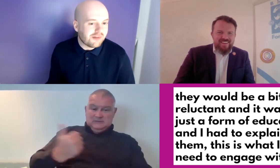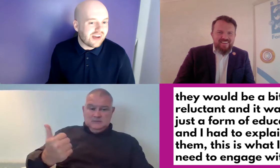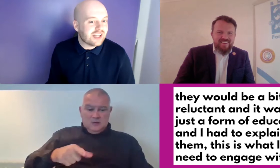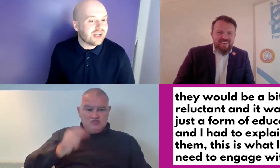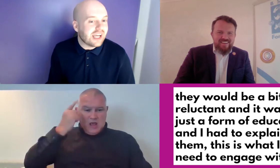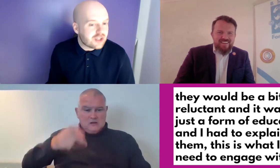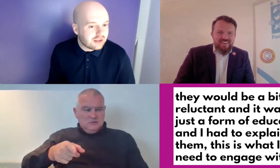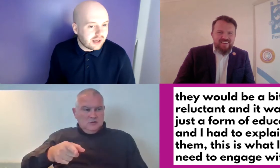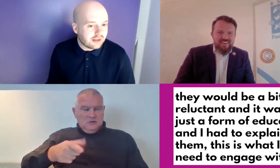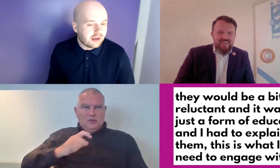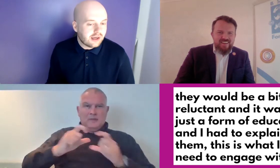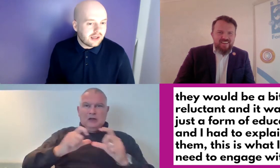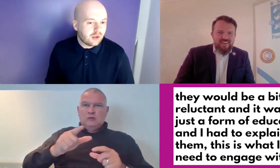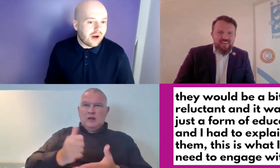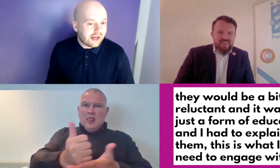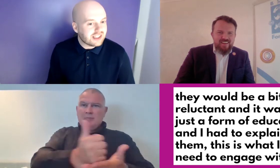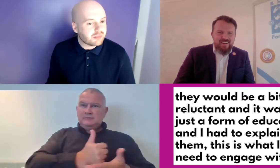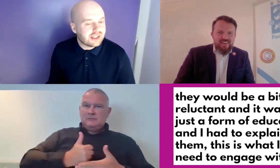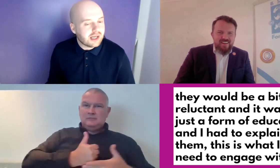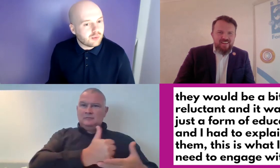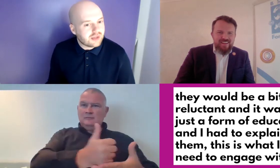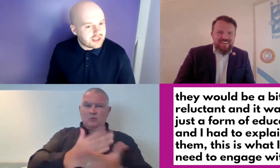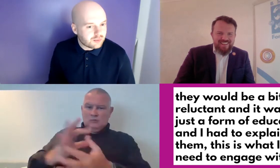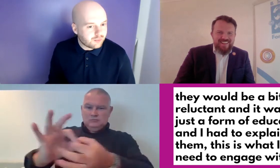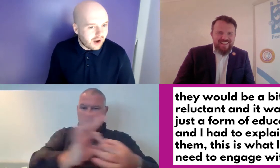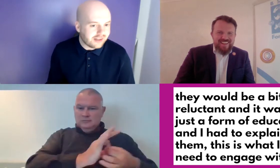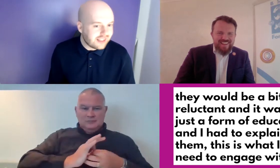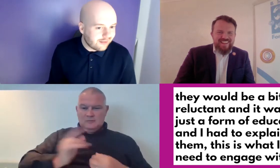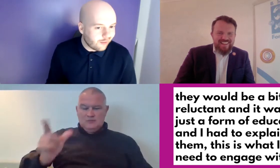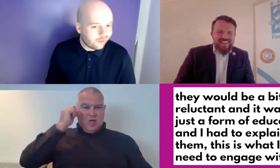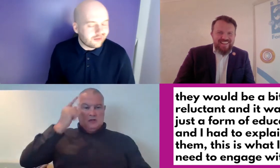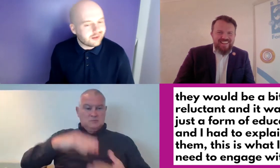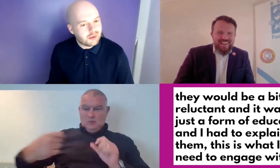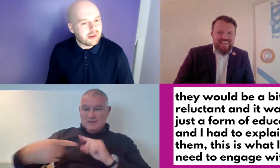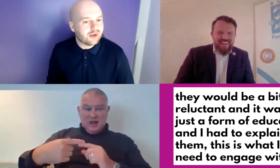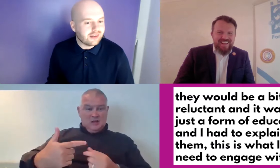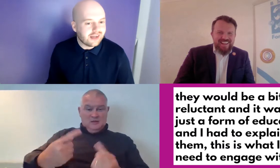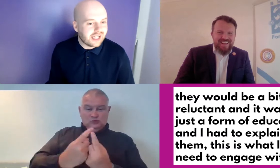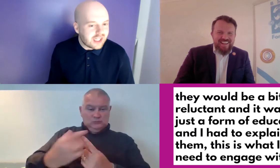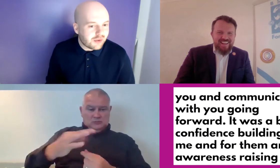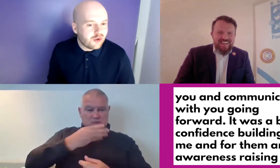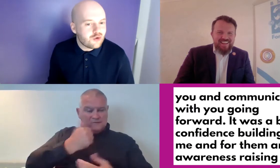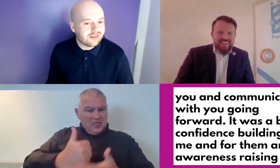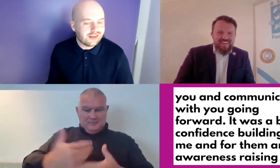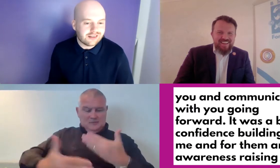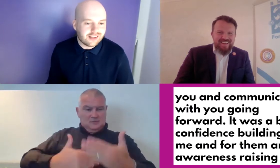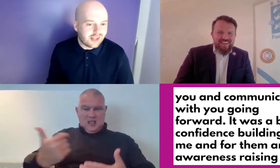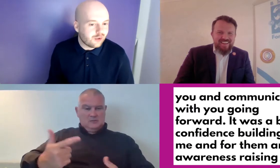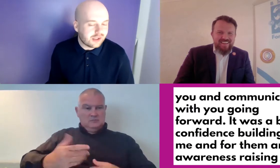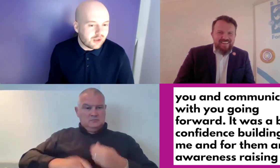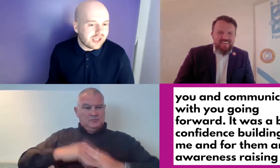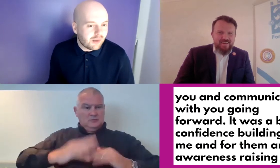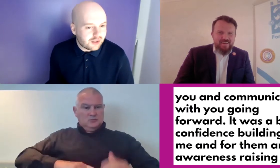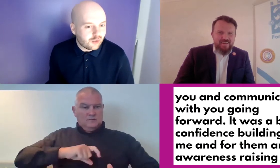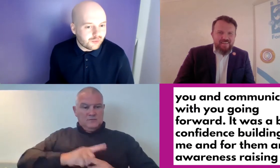form of education. And, you know, I had to explain to them, well, this is what I need to be able to engage with you and continue